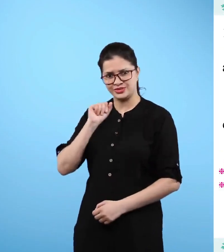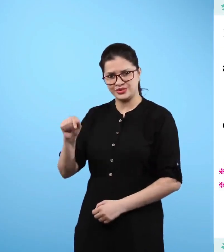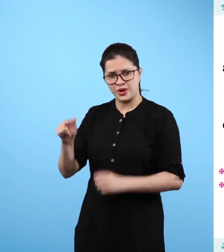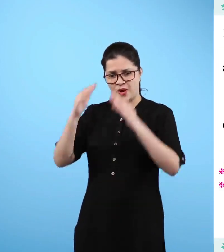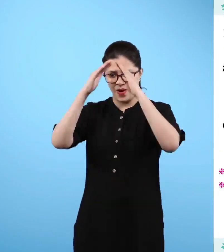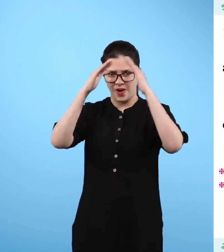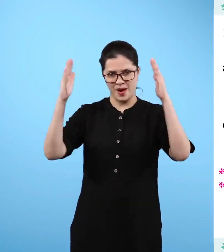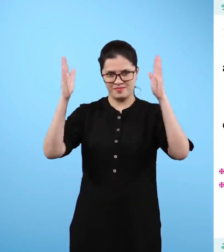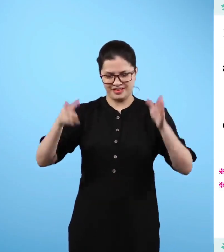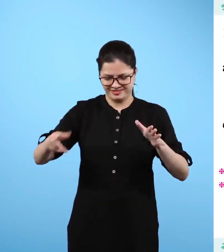house.